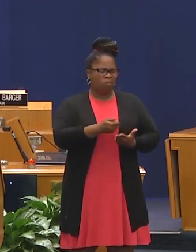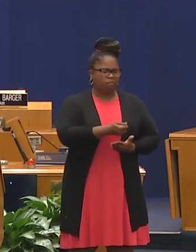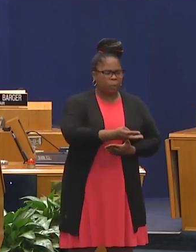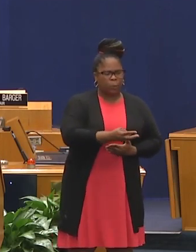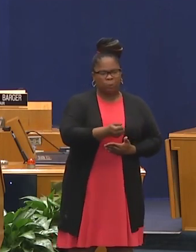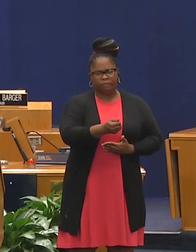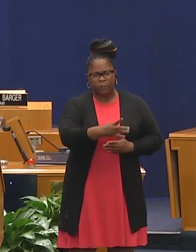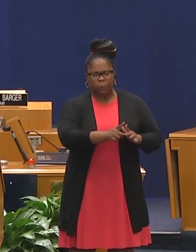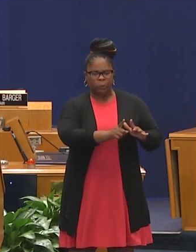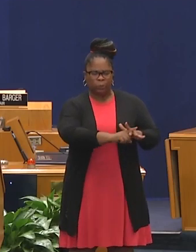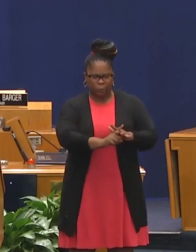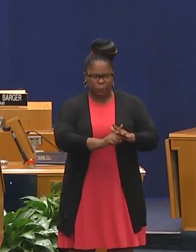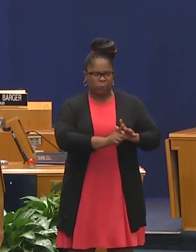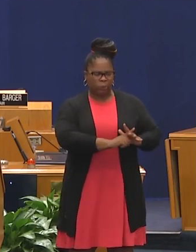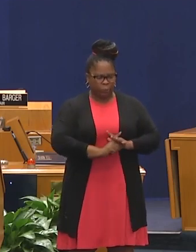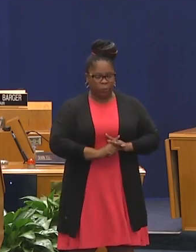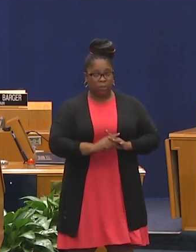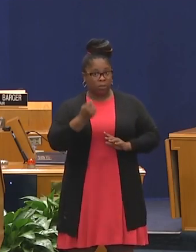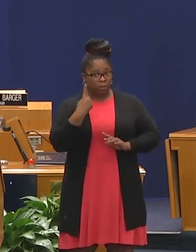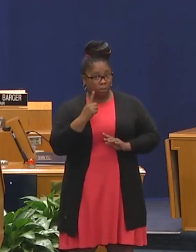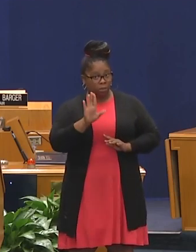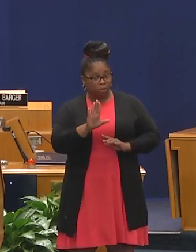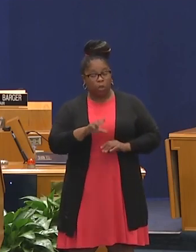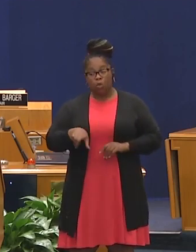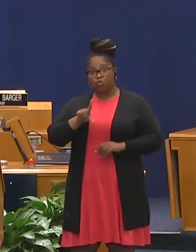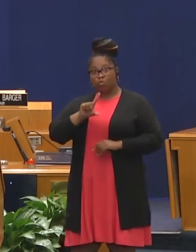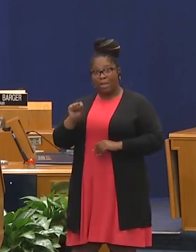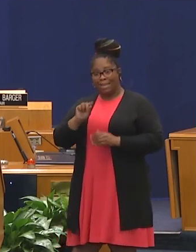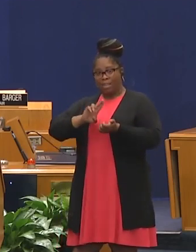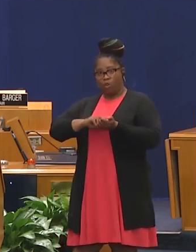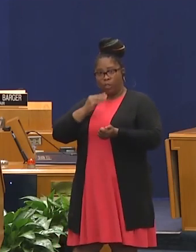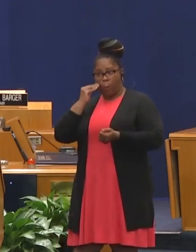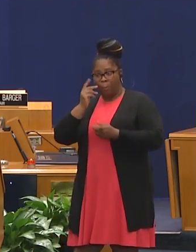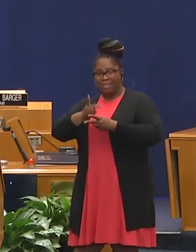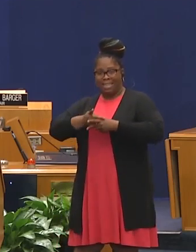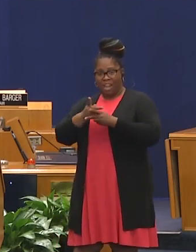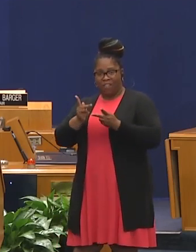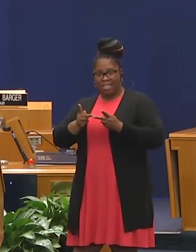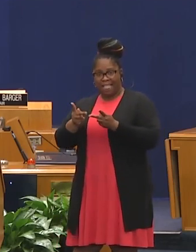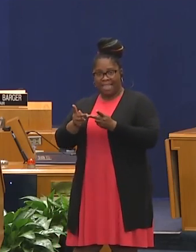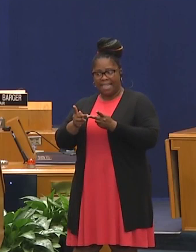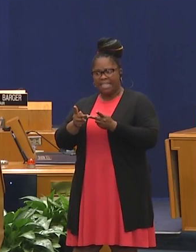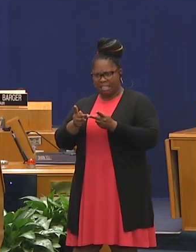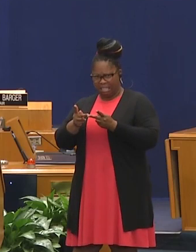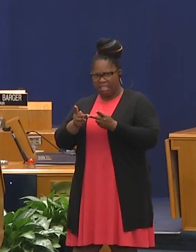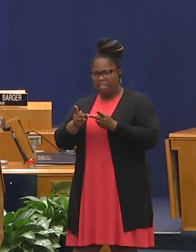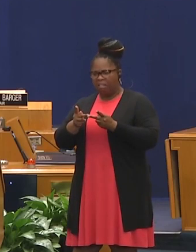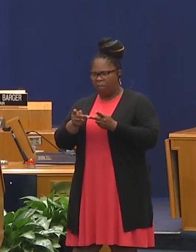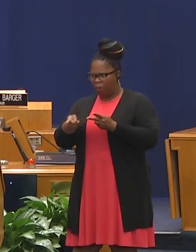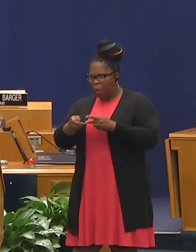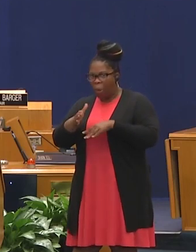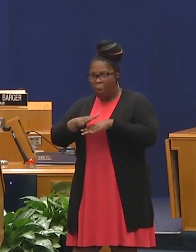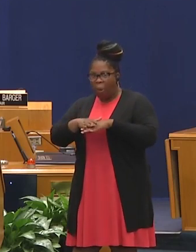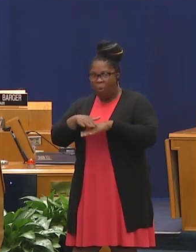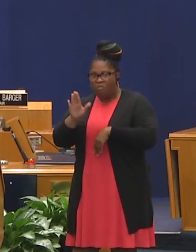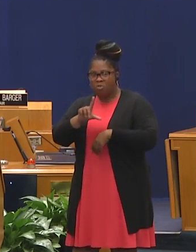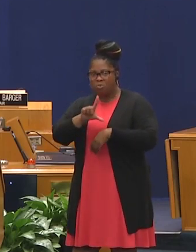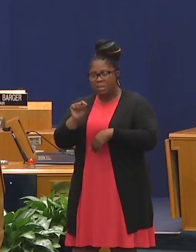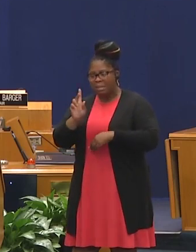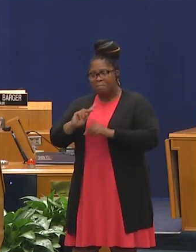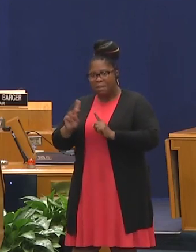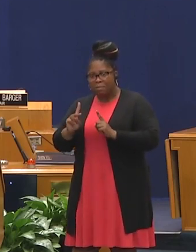are 20 nursing homes and care facilities that have had outbreaks with more than 20 residents